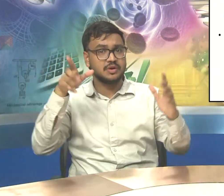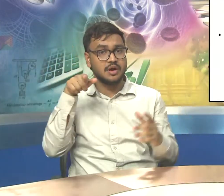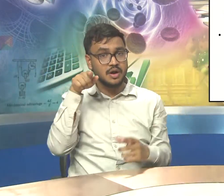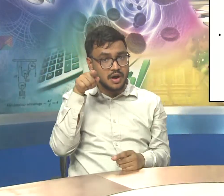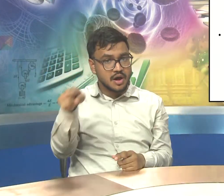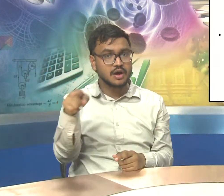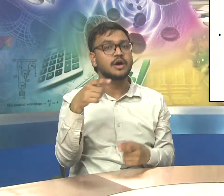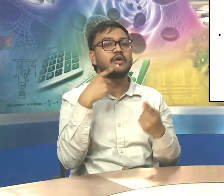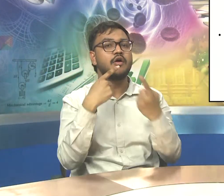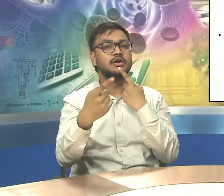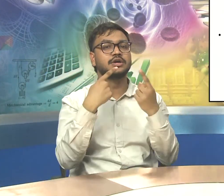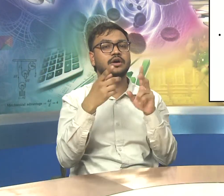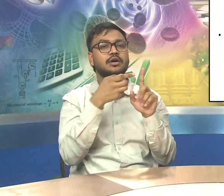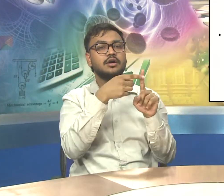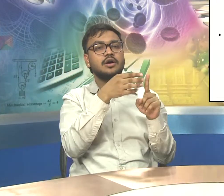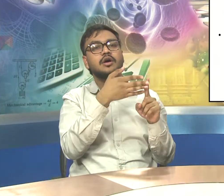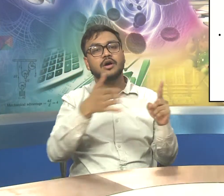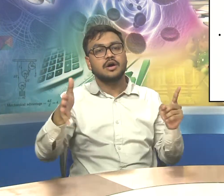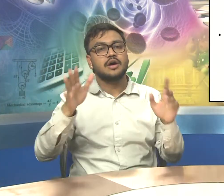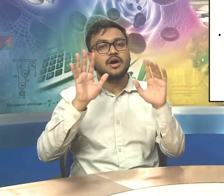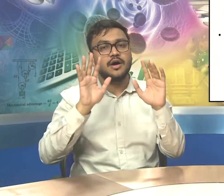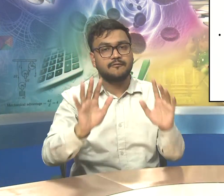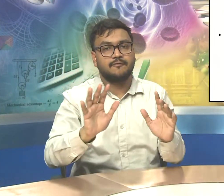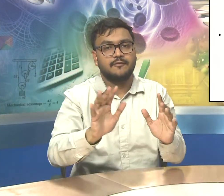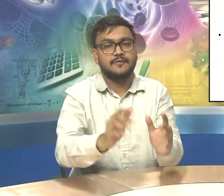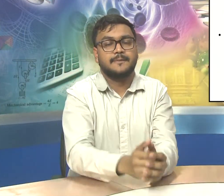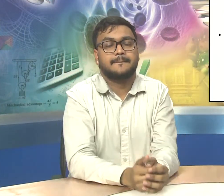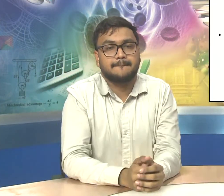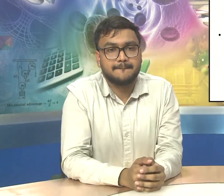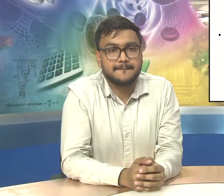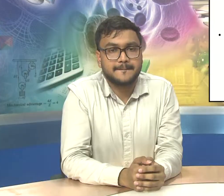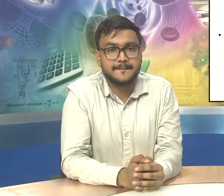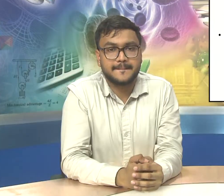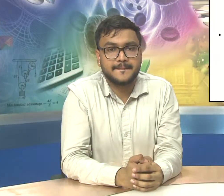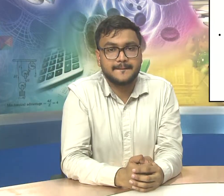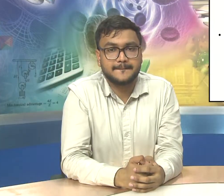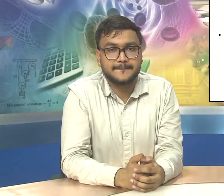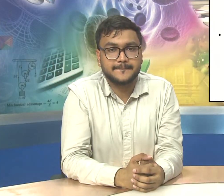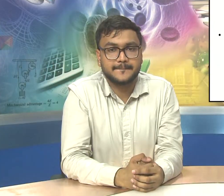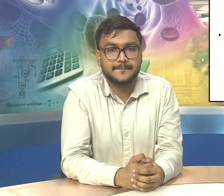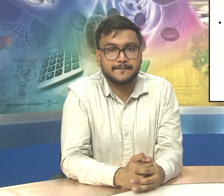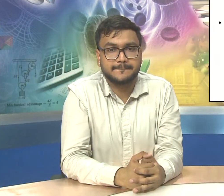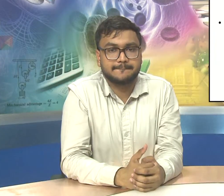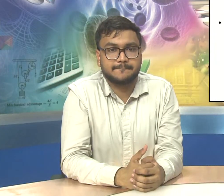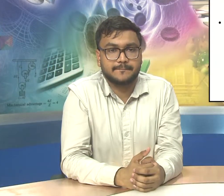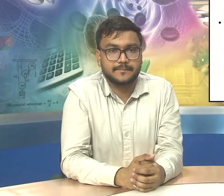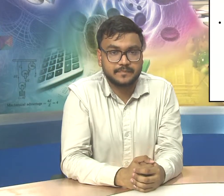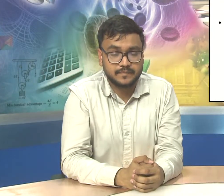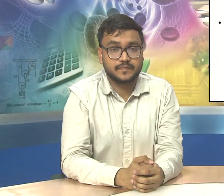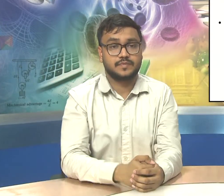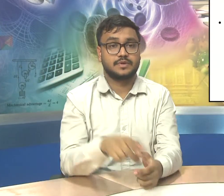parks, trees, etc. In fact, we can talk about completely imaginary places.